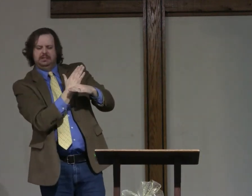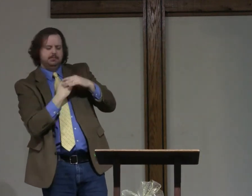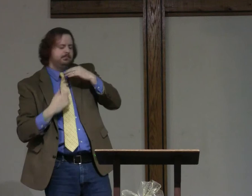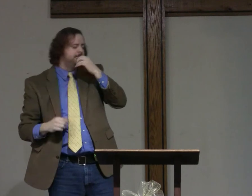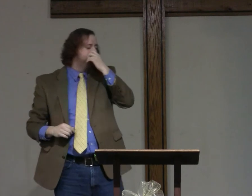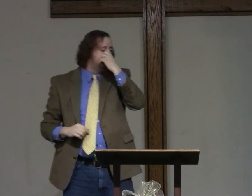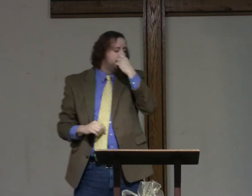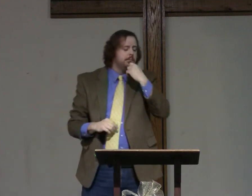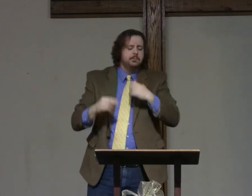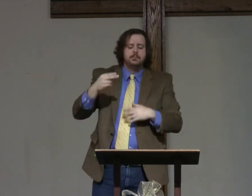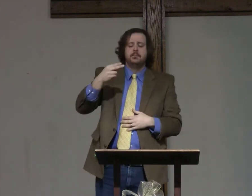way."